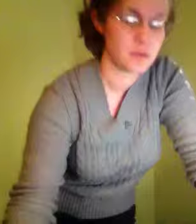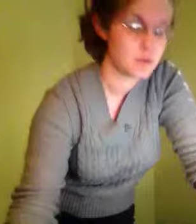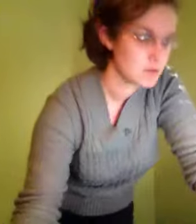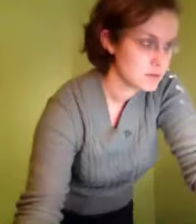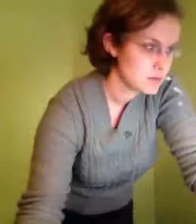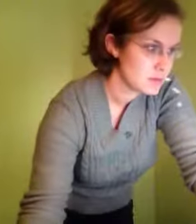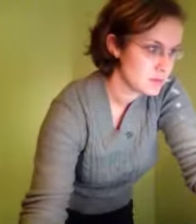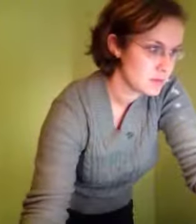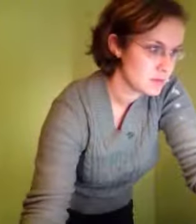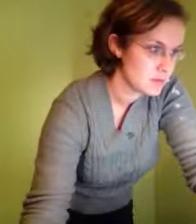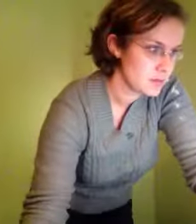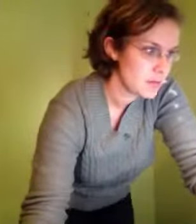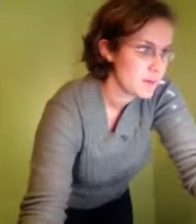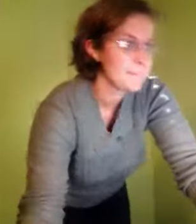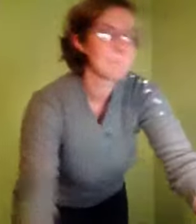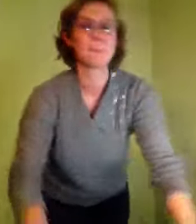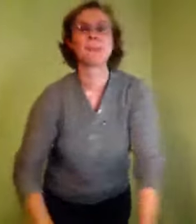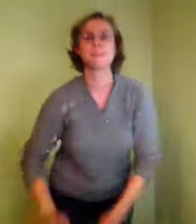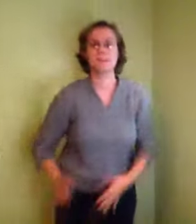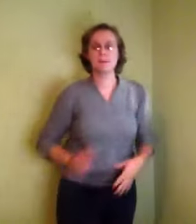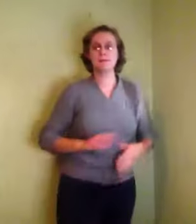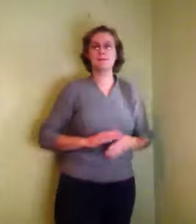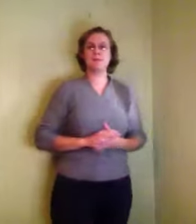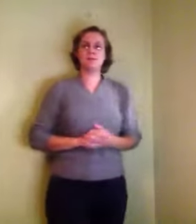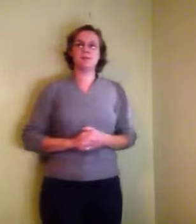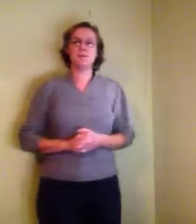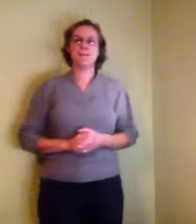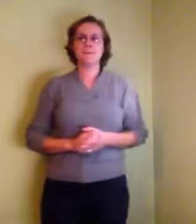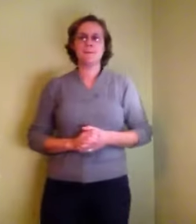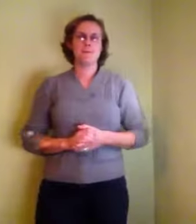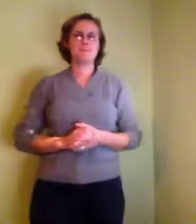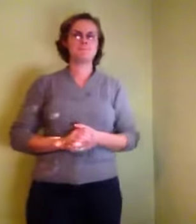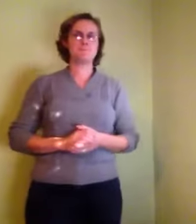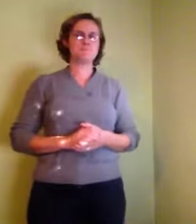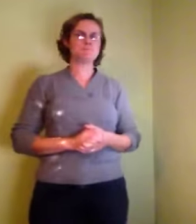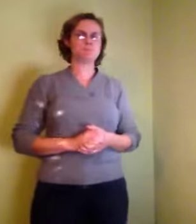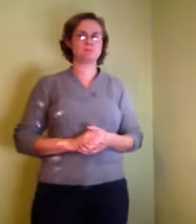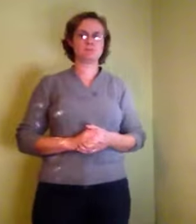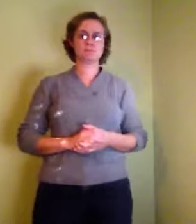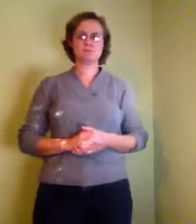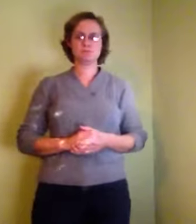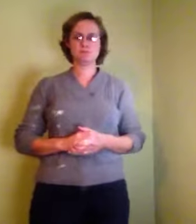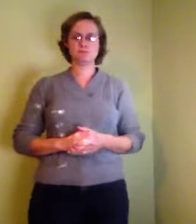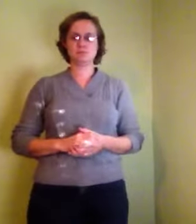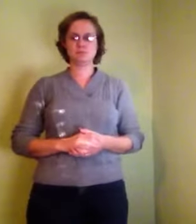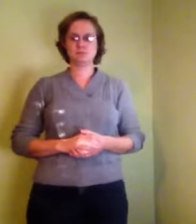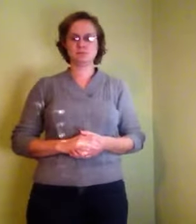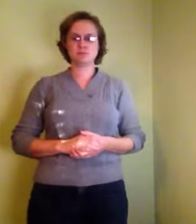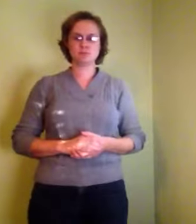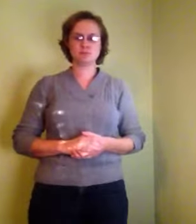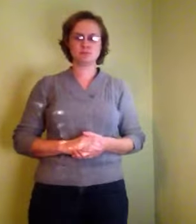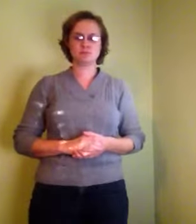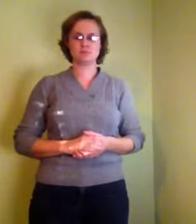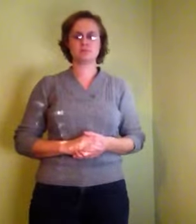This is Vocabulary Module 3, Medical and Health Terms. Body,